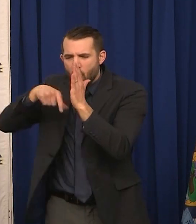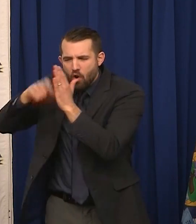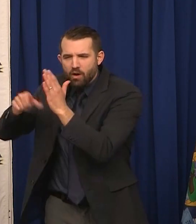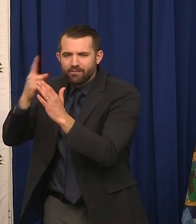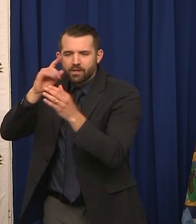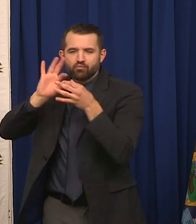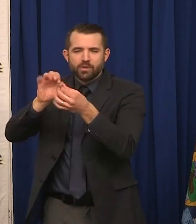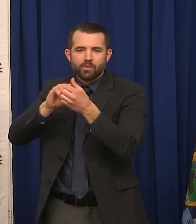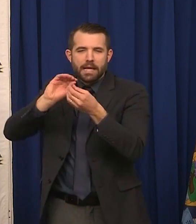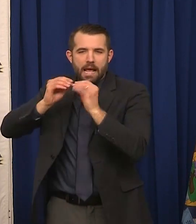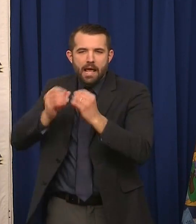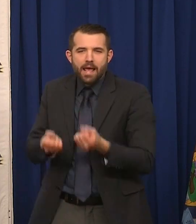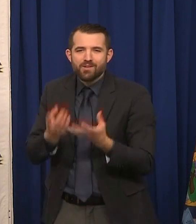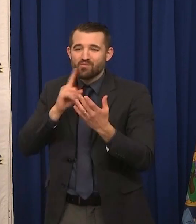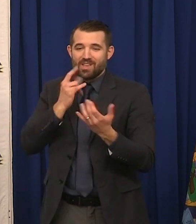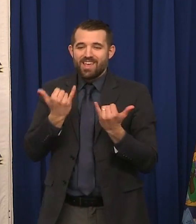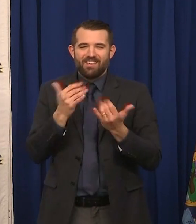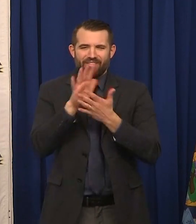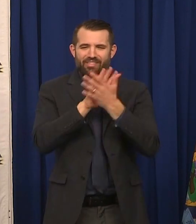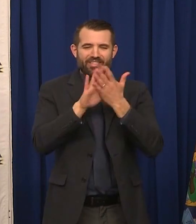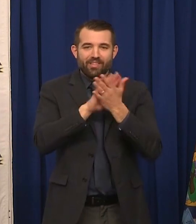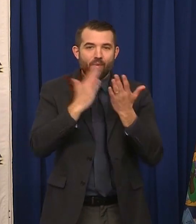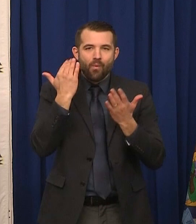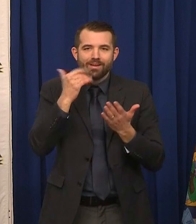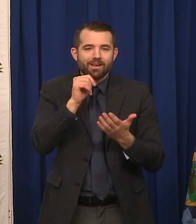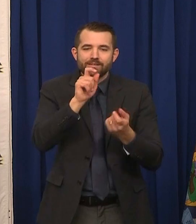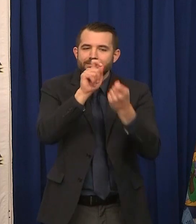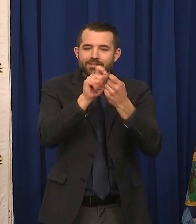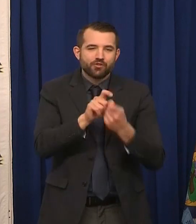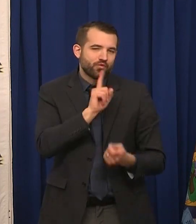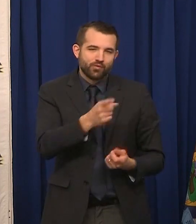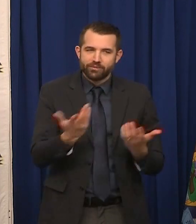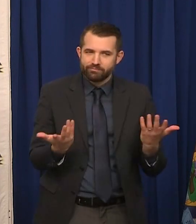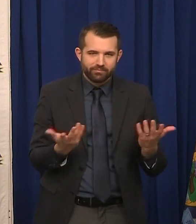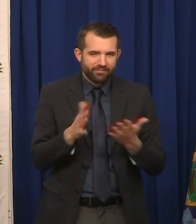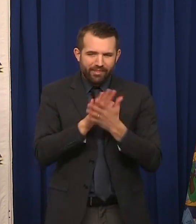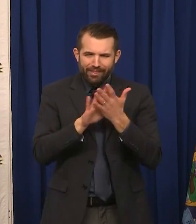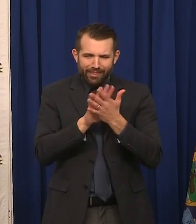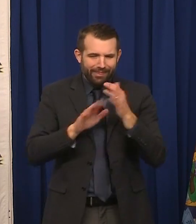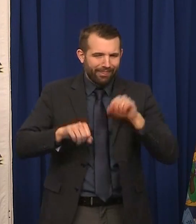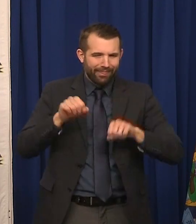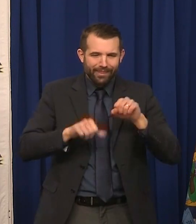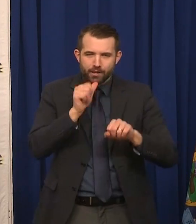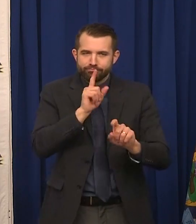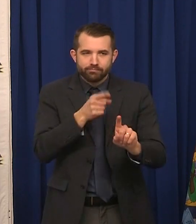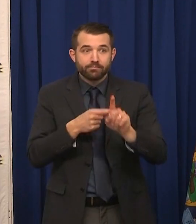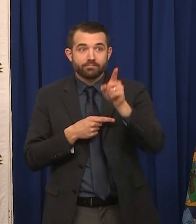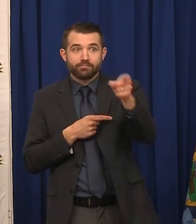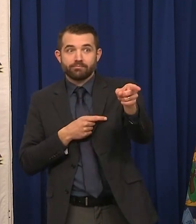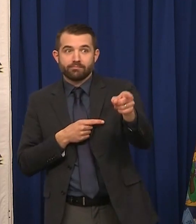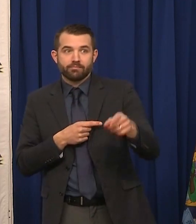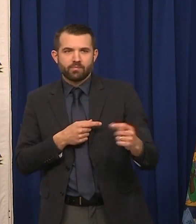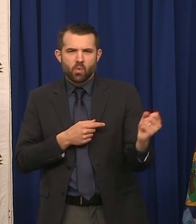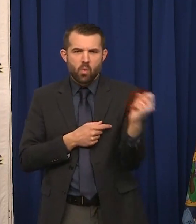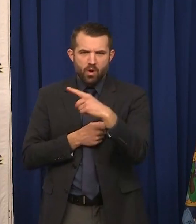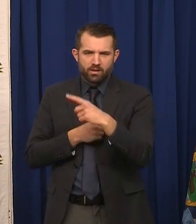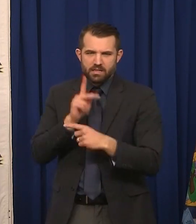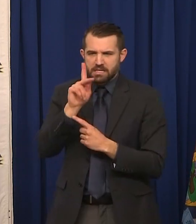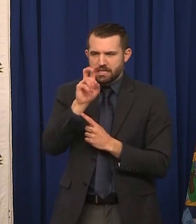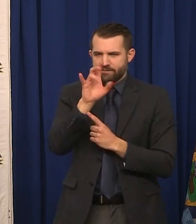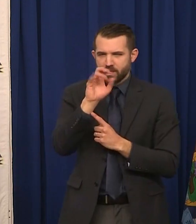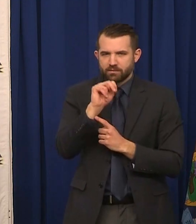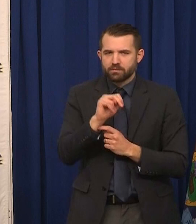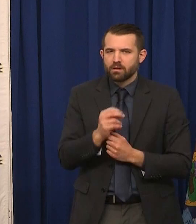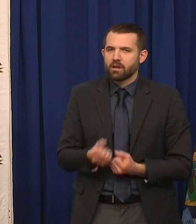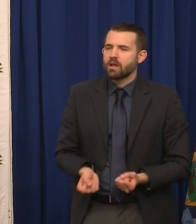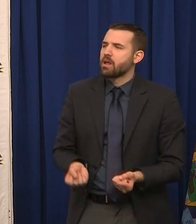numbers. I'm going to turn back to the room, and we'll start with Kevin. Do you have an update on the number of healthcare workers that